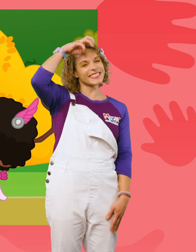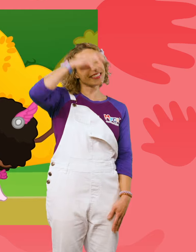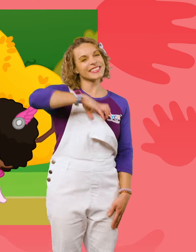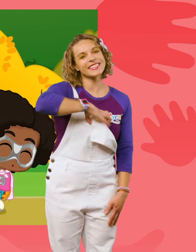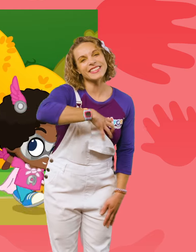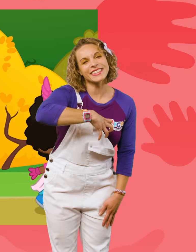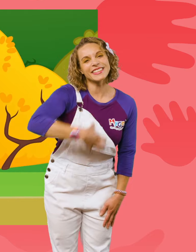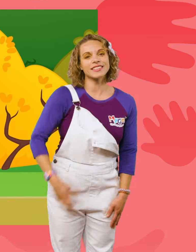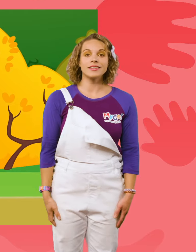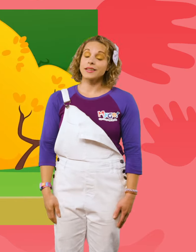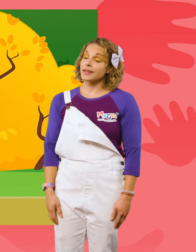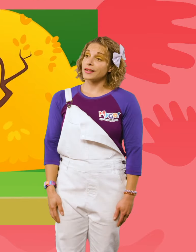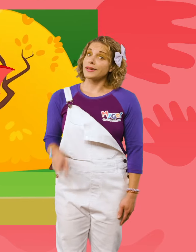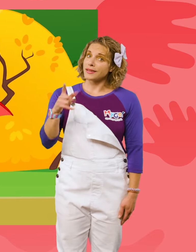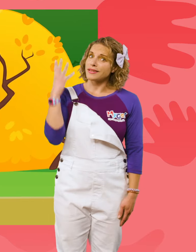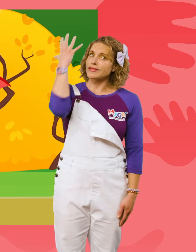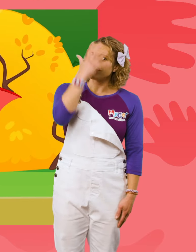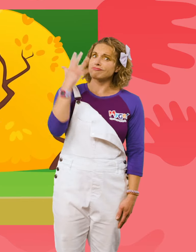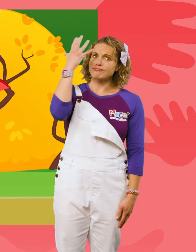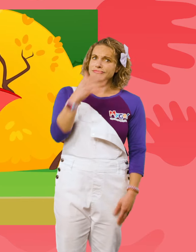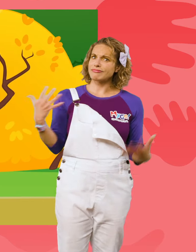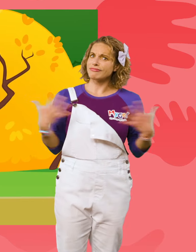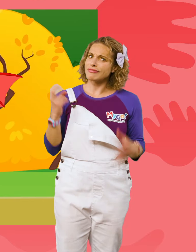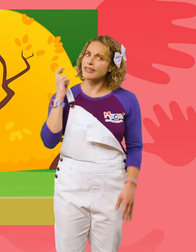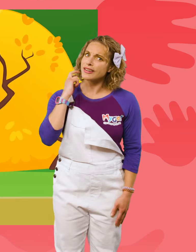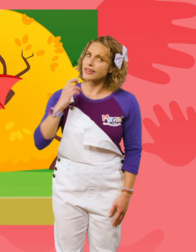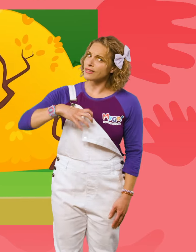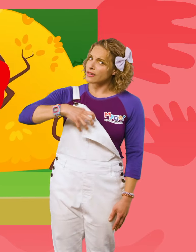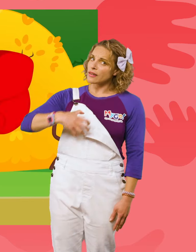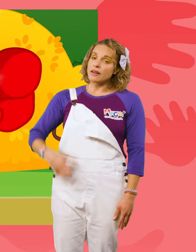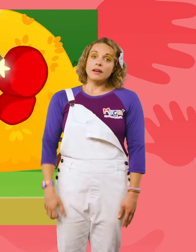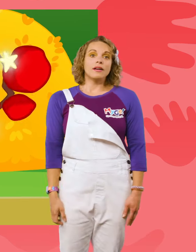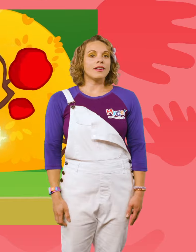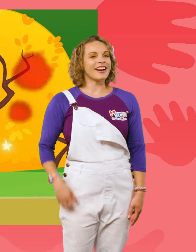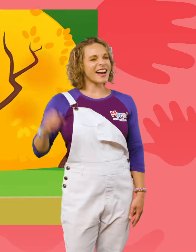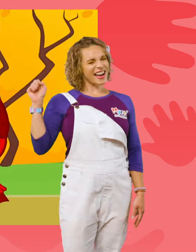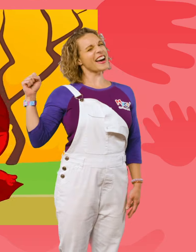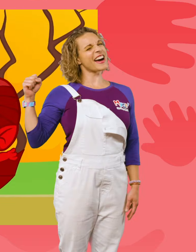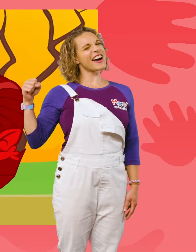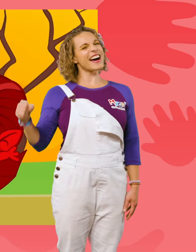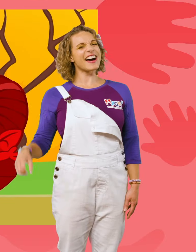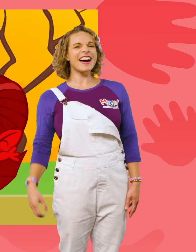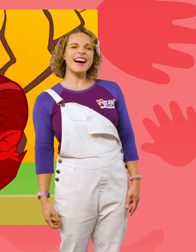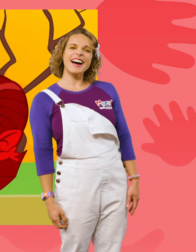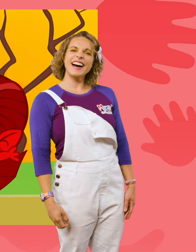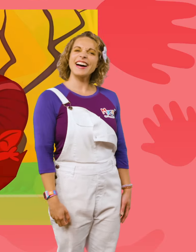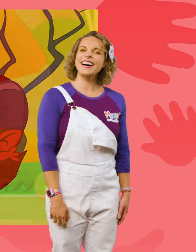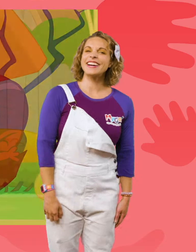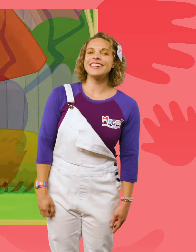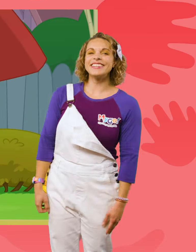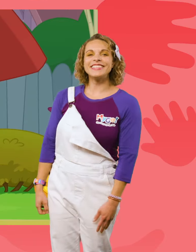Bye, Mila and Morphle. You're a really scary vampire, Morphle. Yeah!